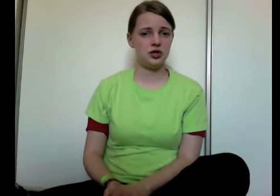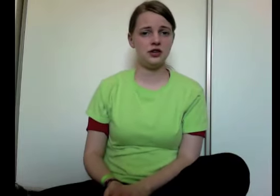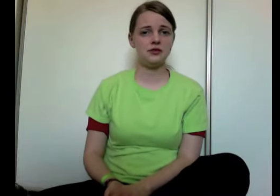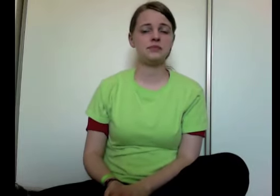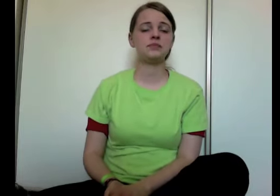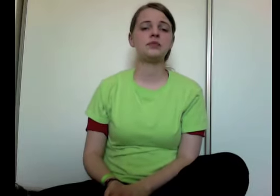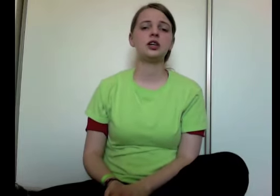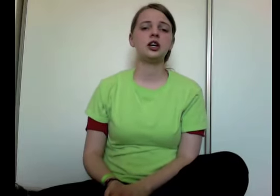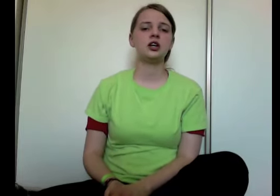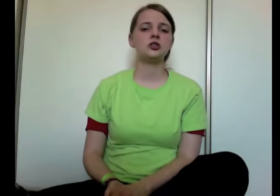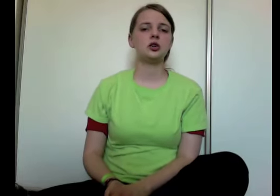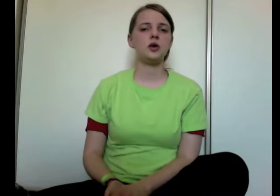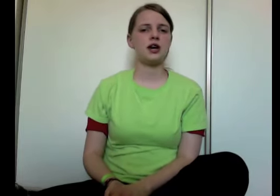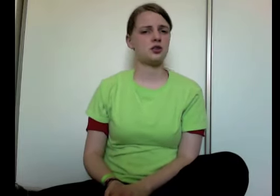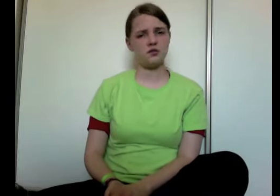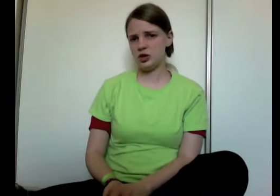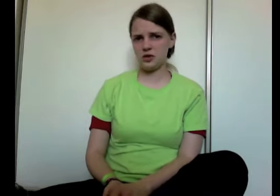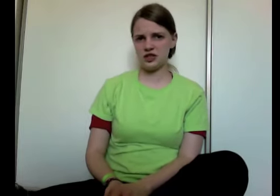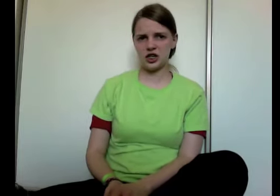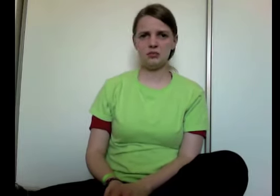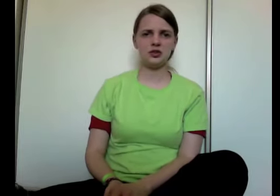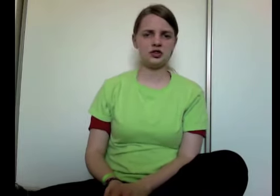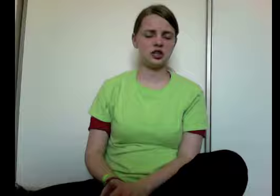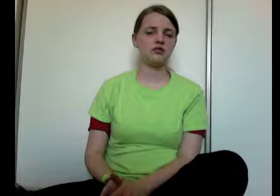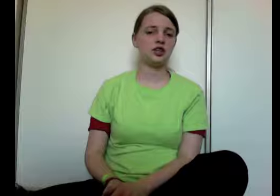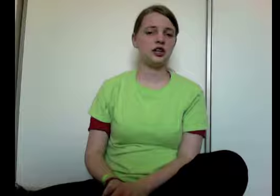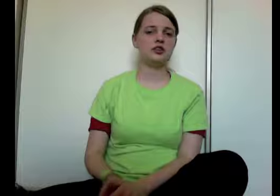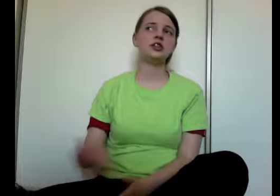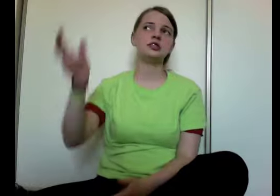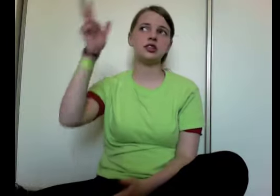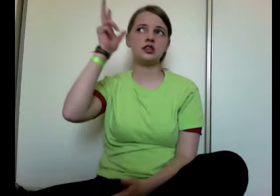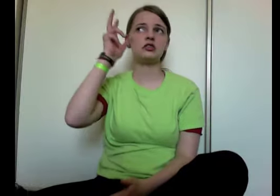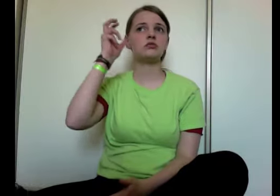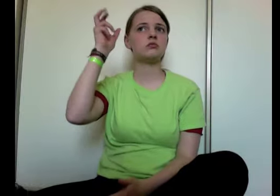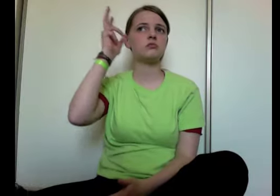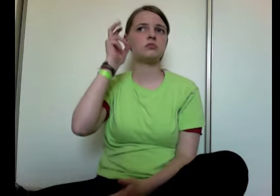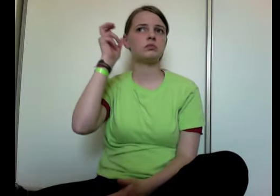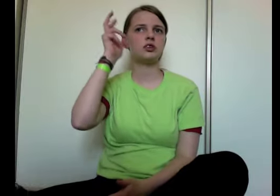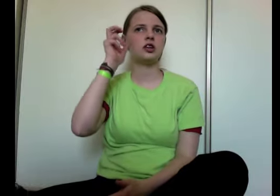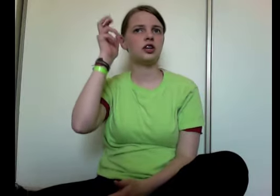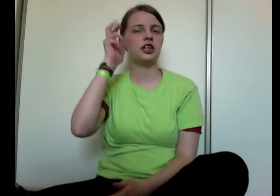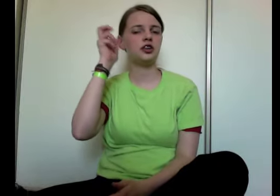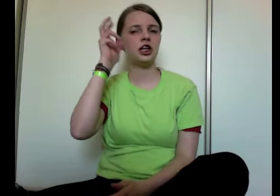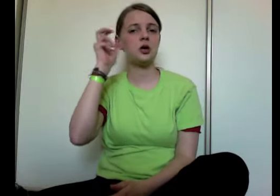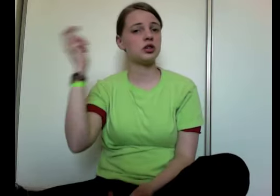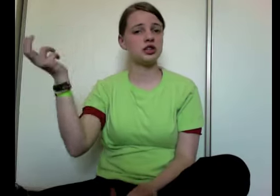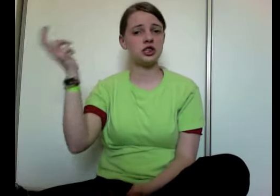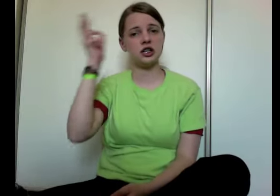hear. So I don't know if you know the sign, but the sign for hear is this. Hearing or listening to